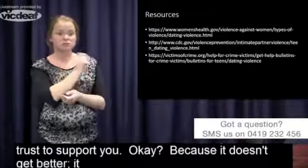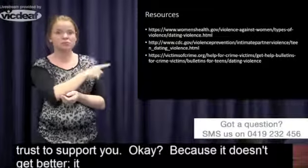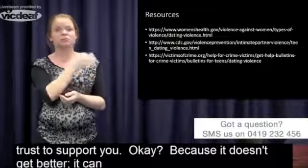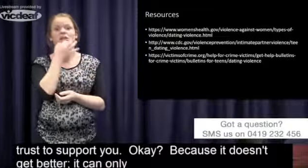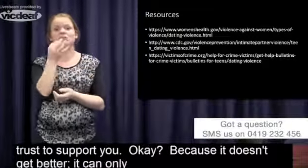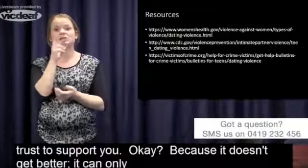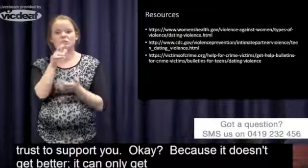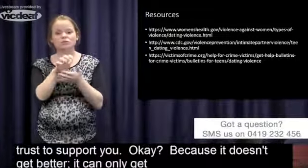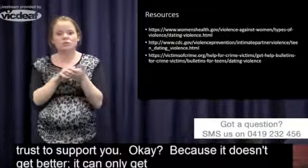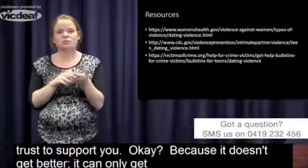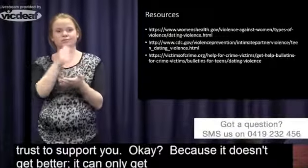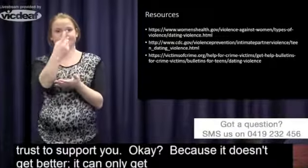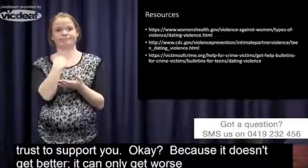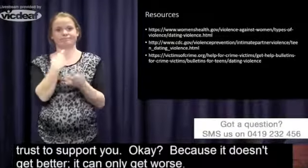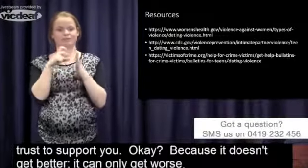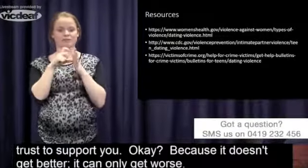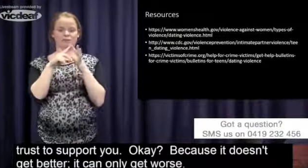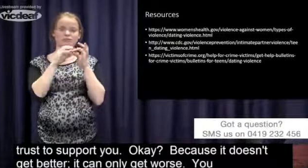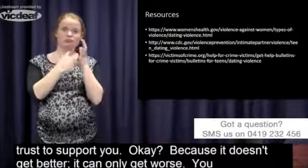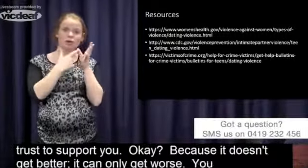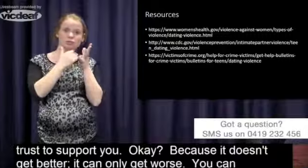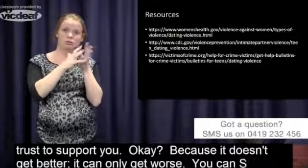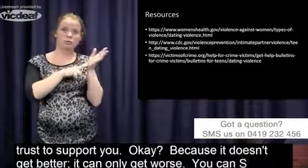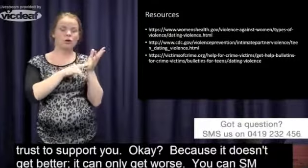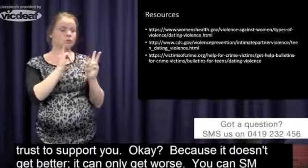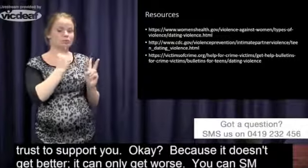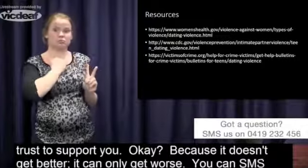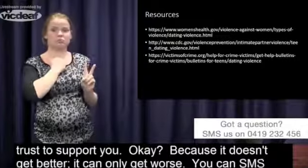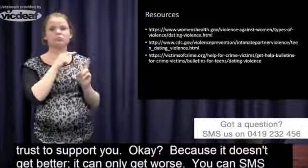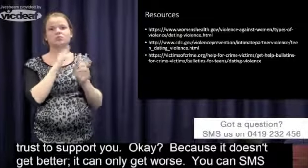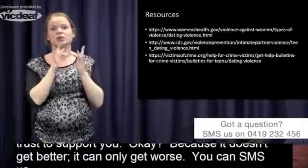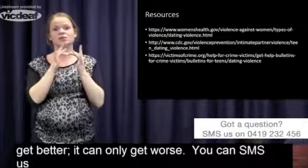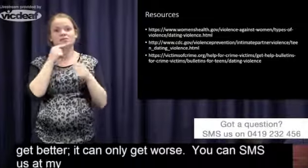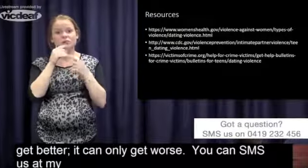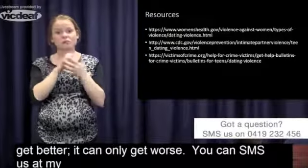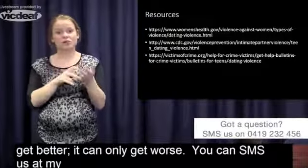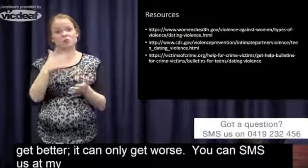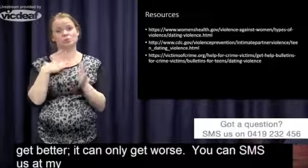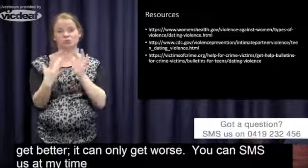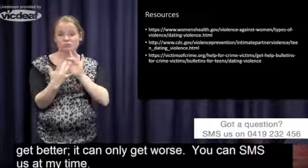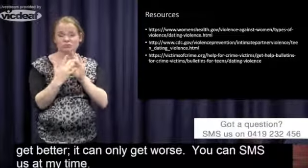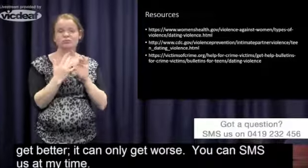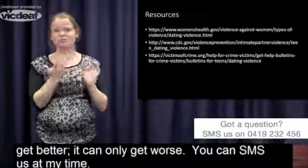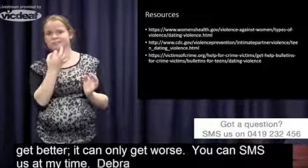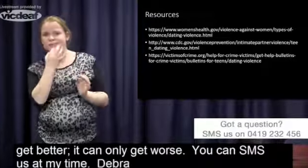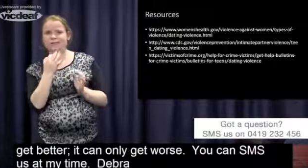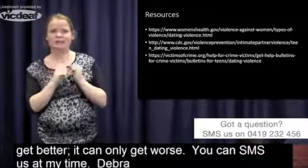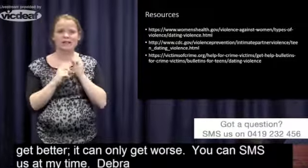You can SMS us at any time, Deborah Swan or myself, if you need to contact us